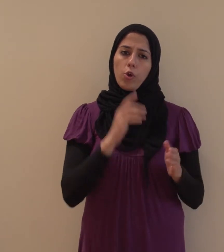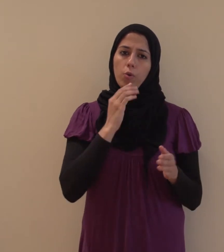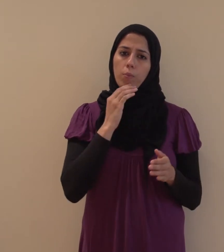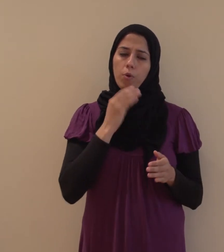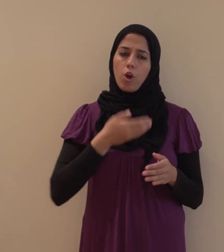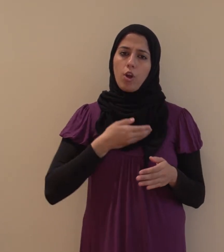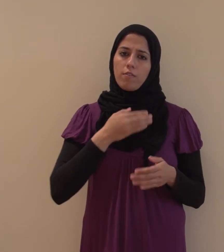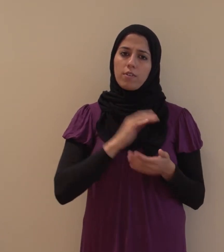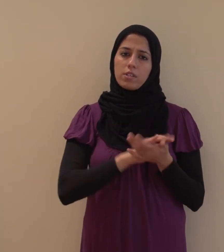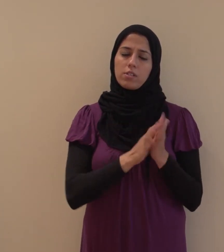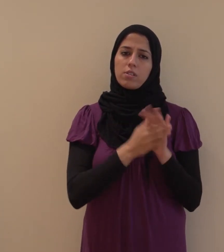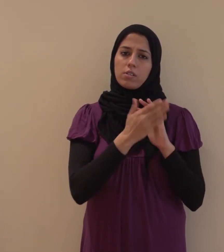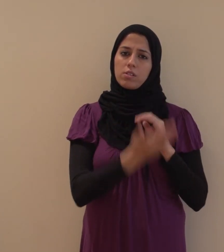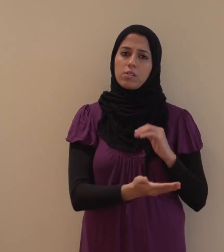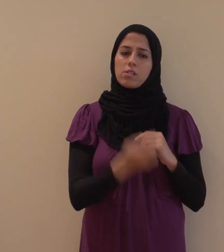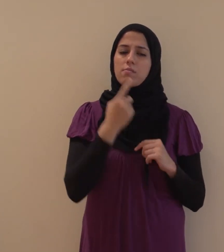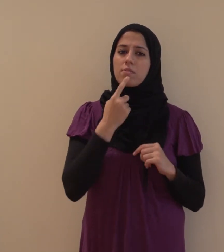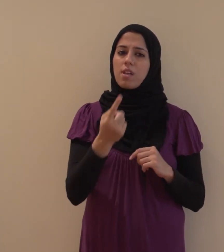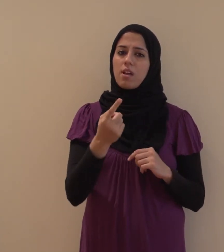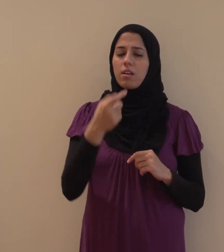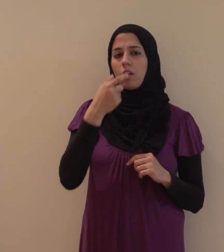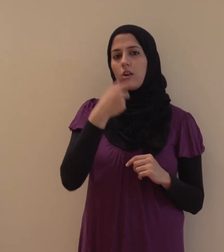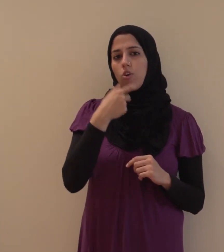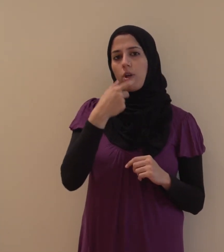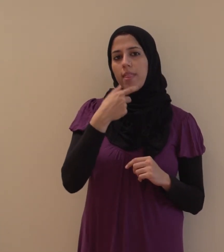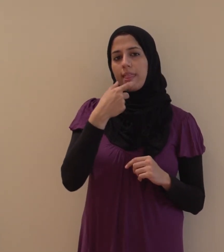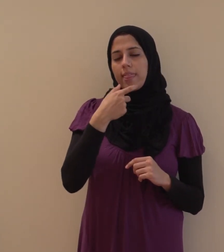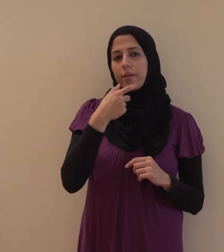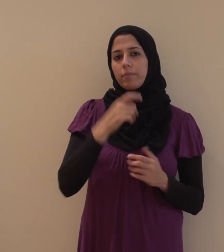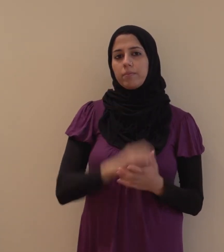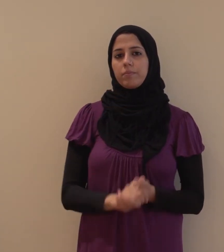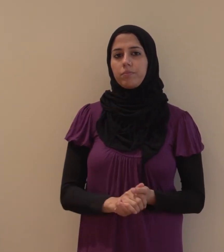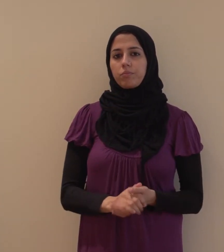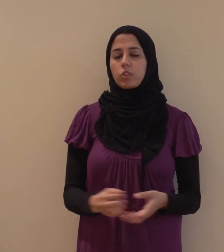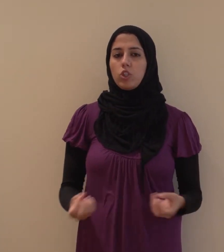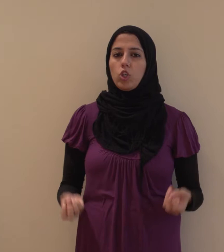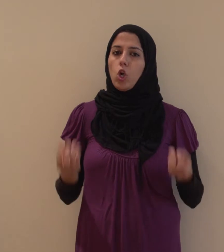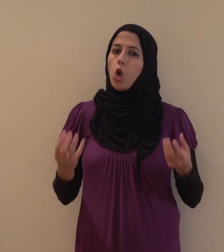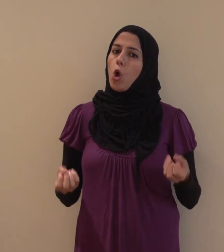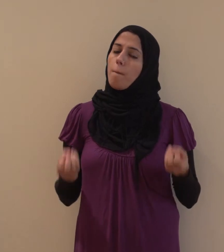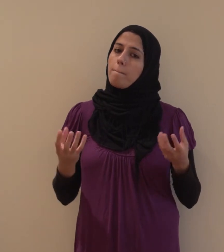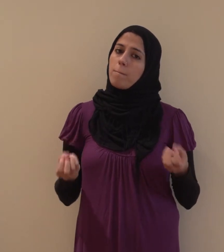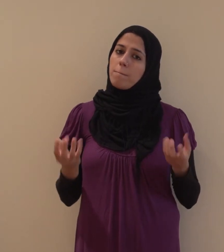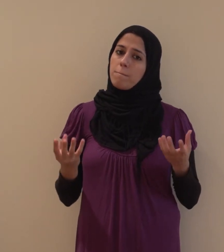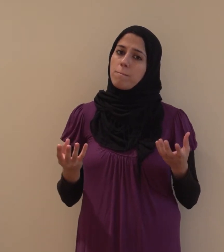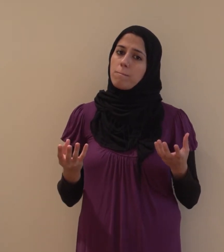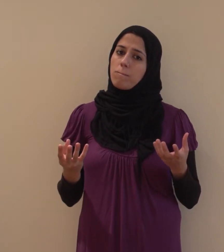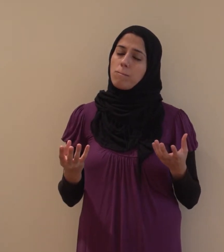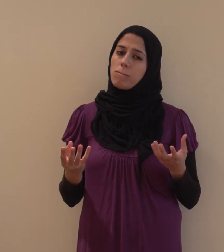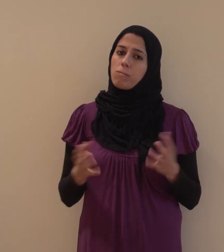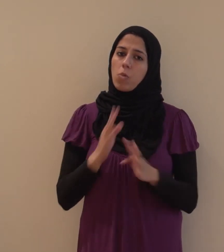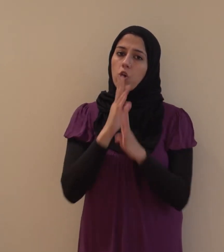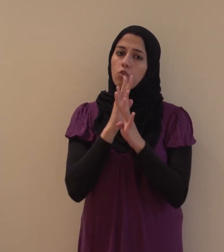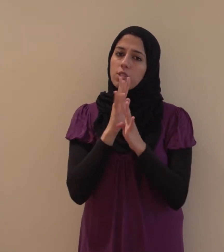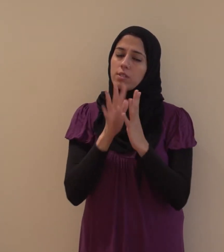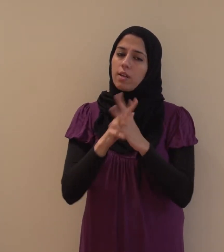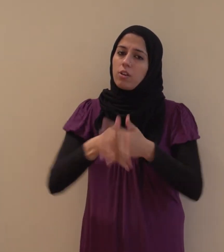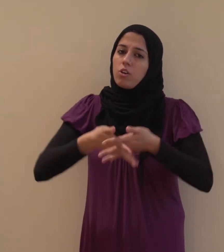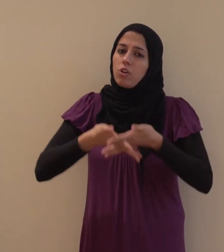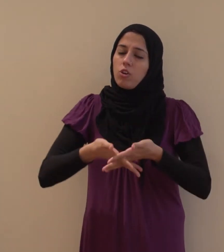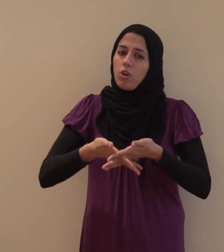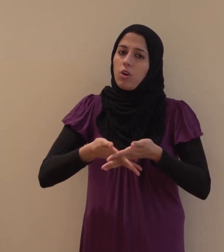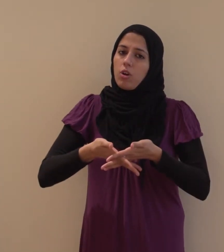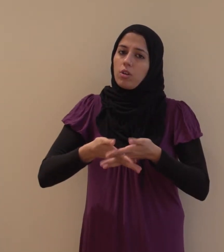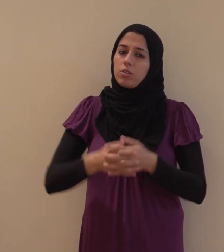us that in the month of Ramadan, we should increase our recitation. We should memorize. And if we have memorized, then we